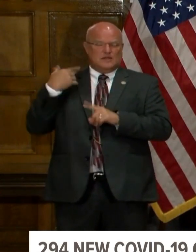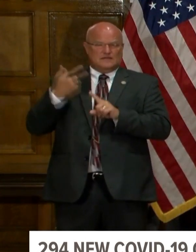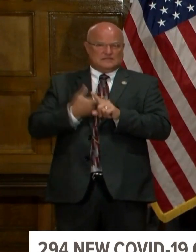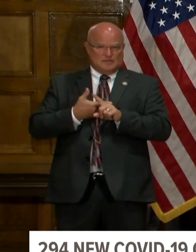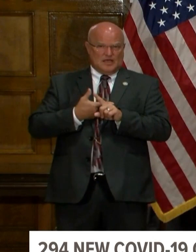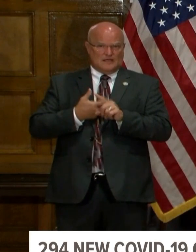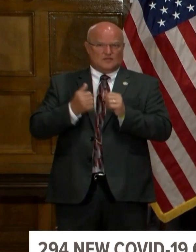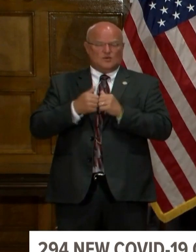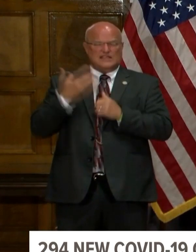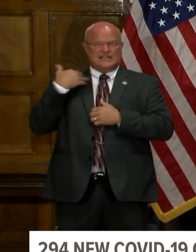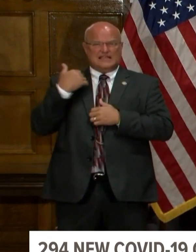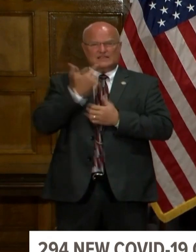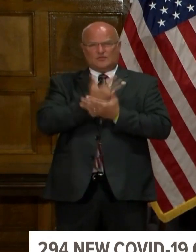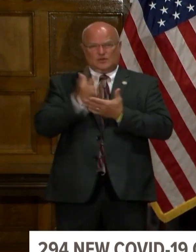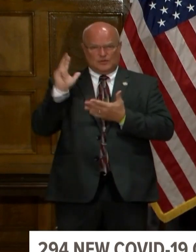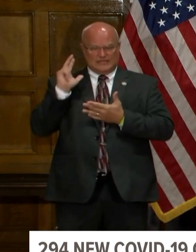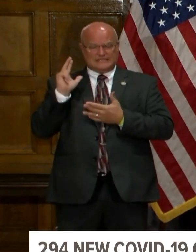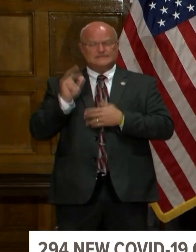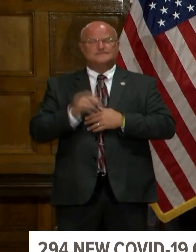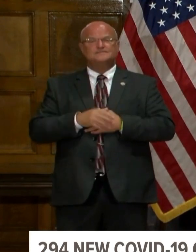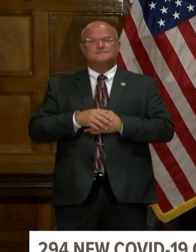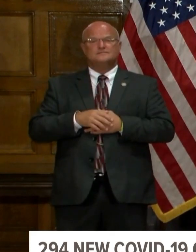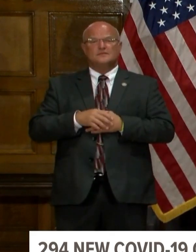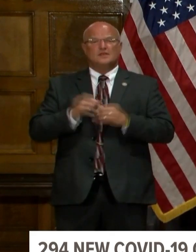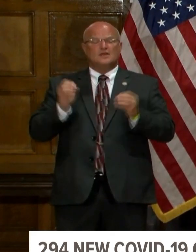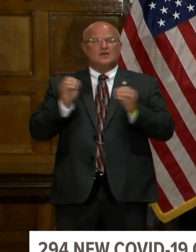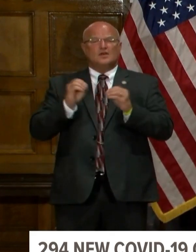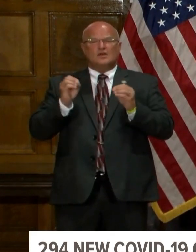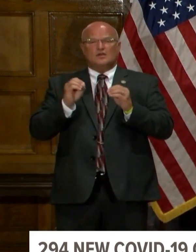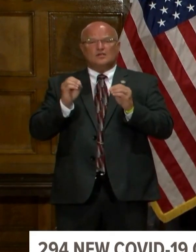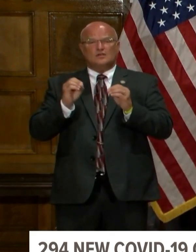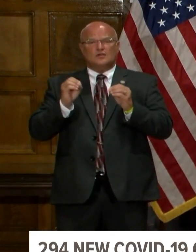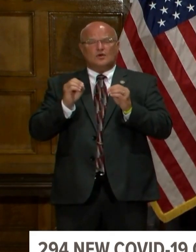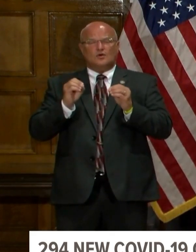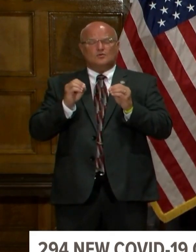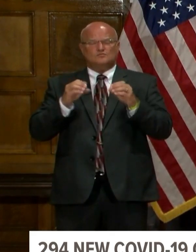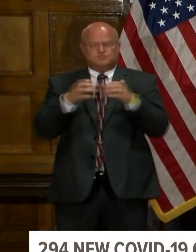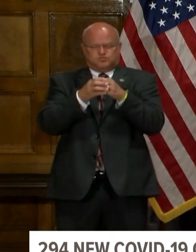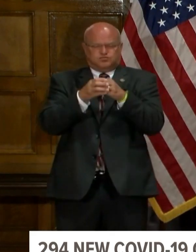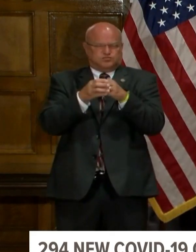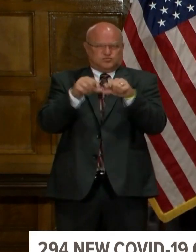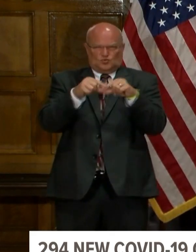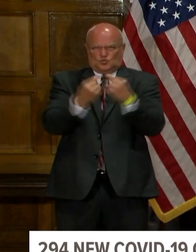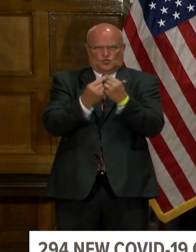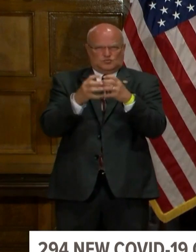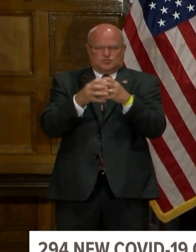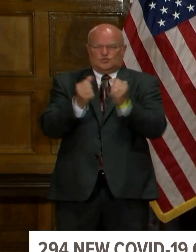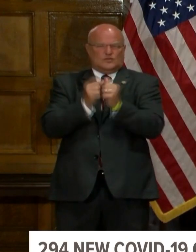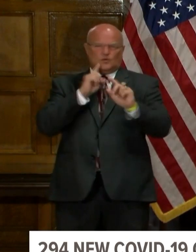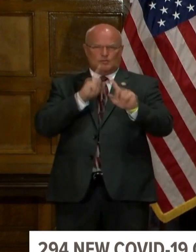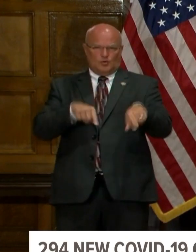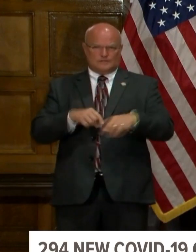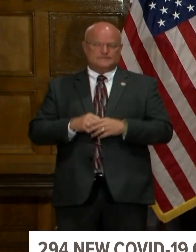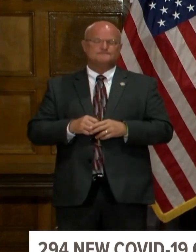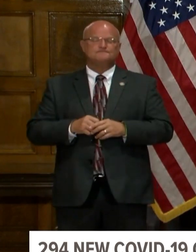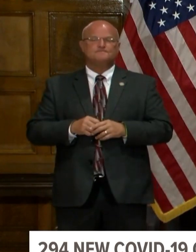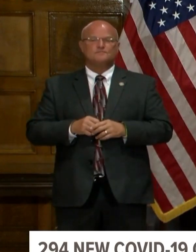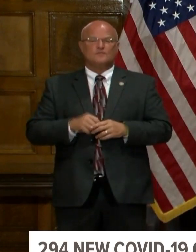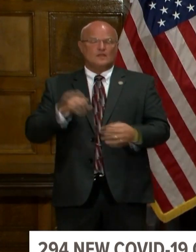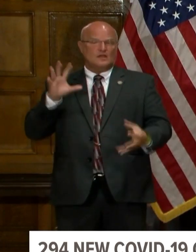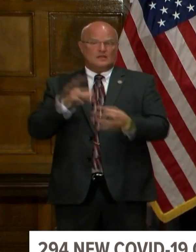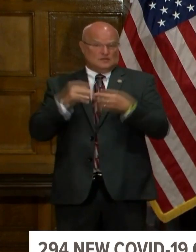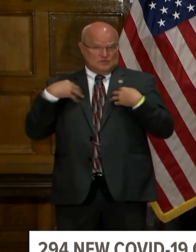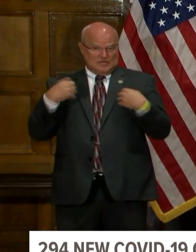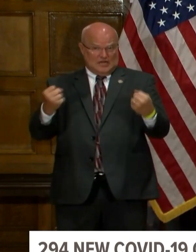month within the last 3 weeks. There's no focality, no evidence of any clustering in those reports. Total